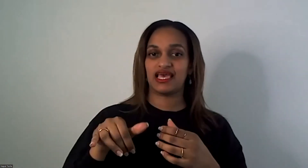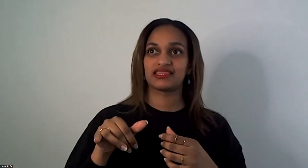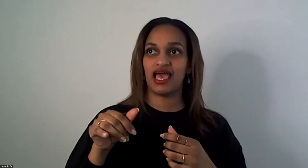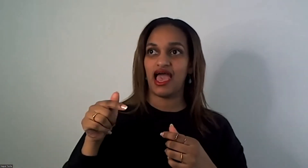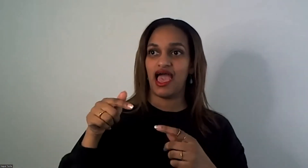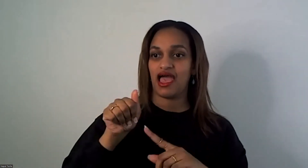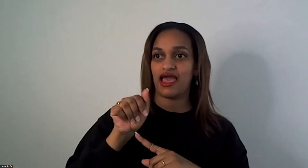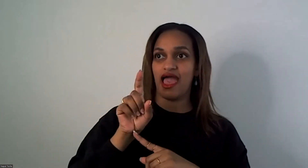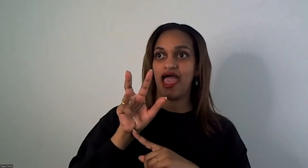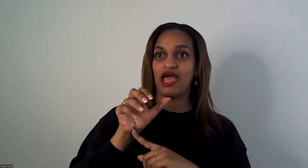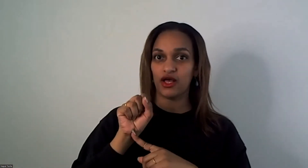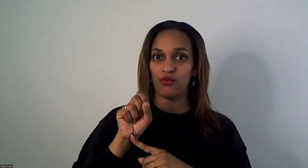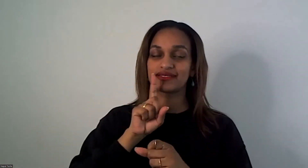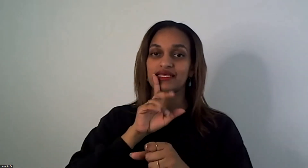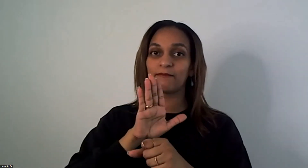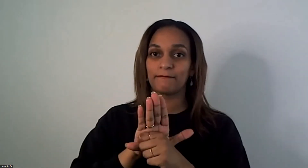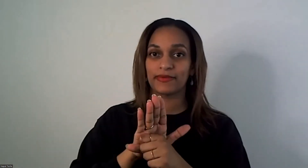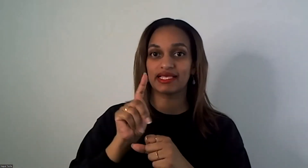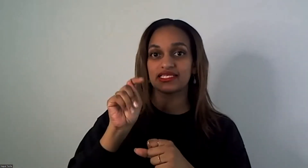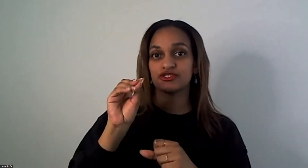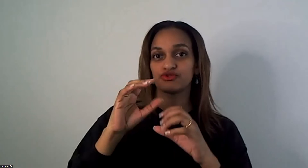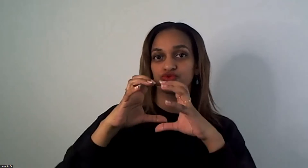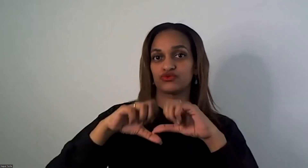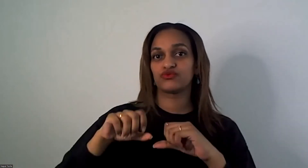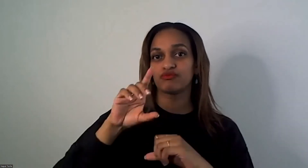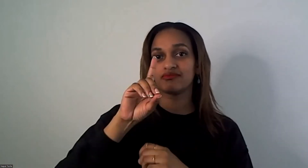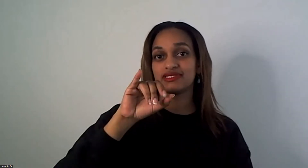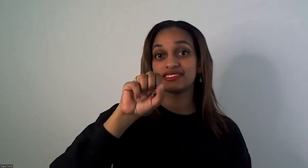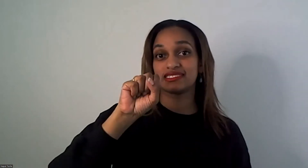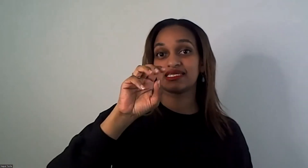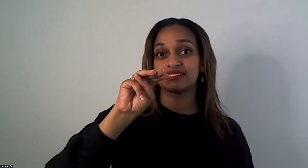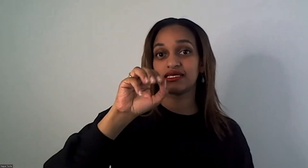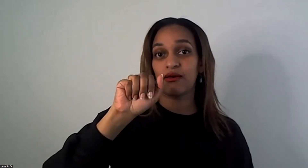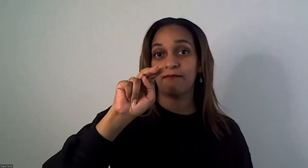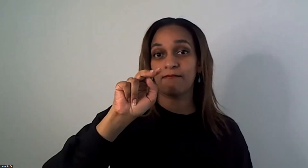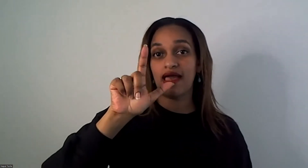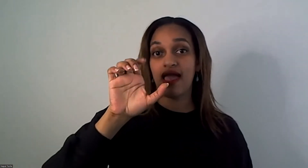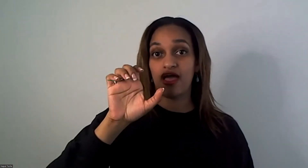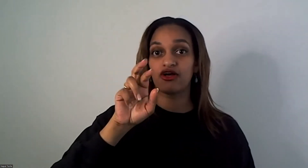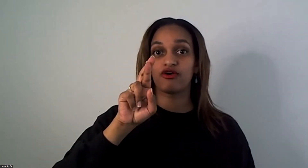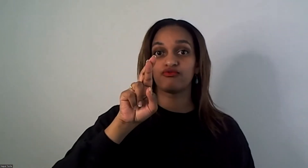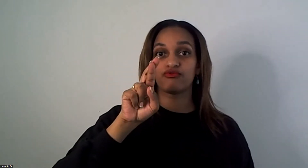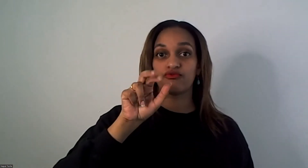And I wanted to take a moment just to mention that ADWAS is committed to dismantling